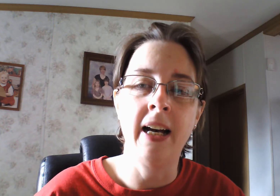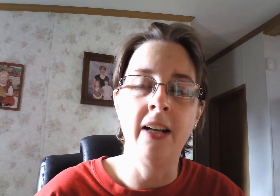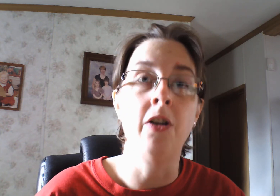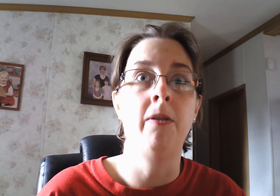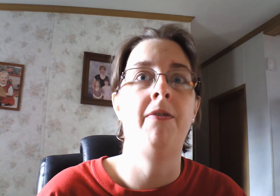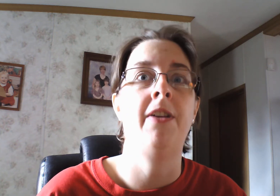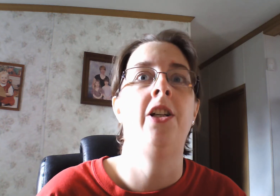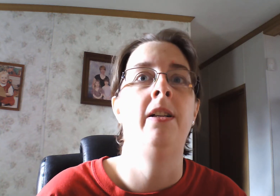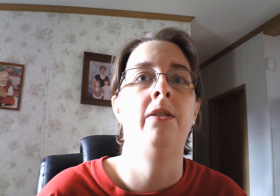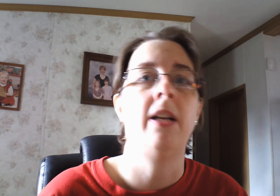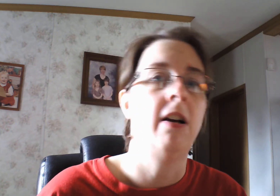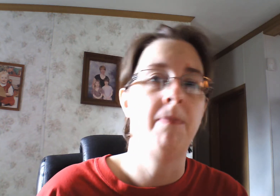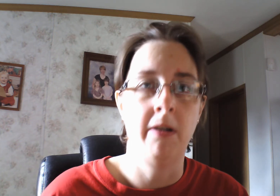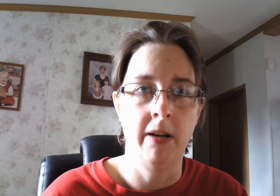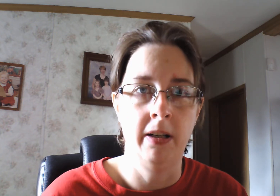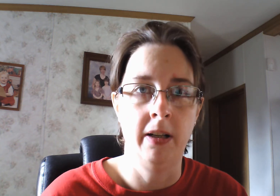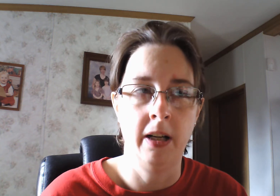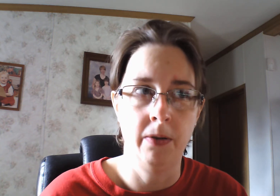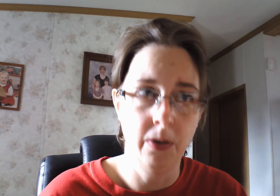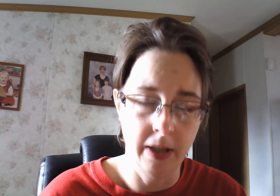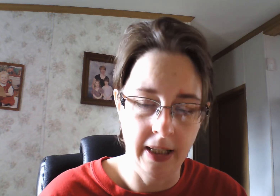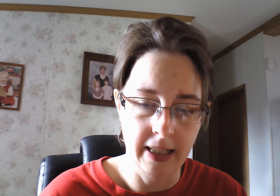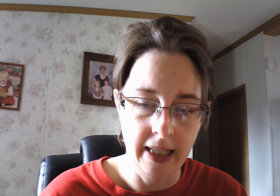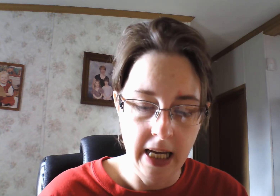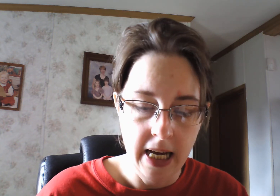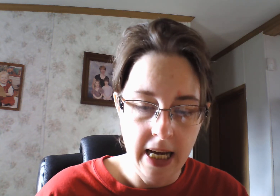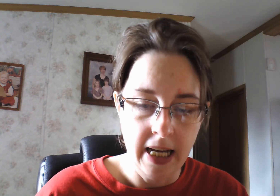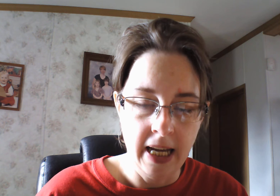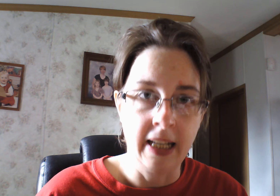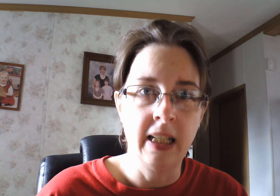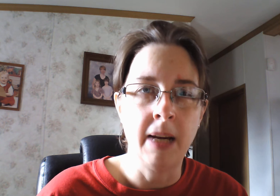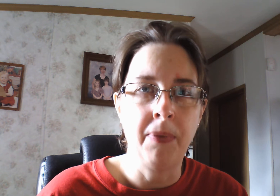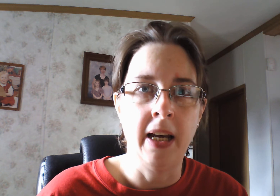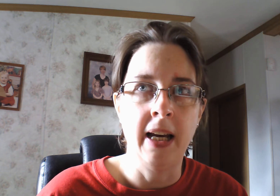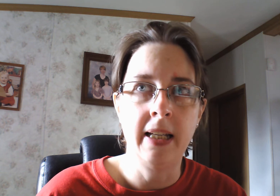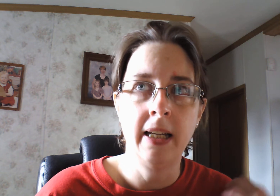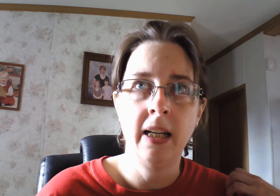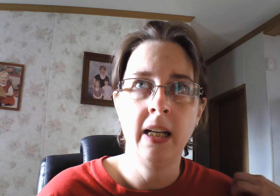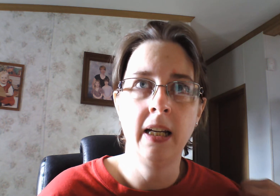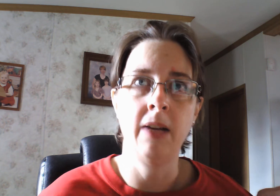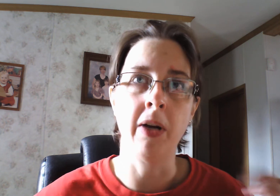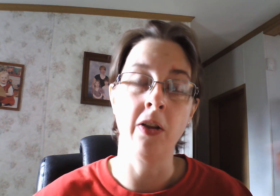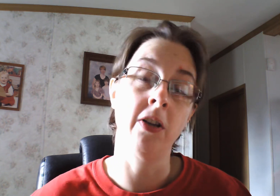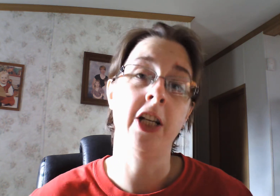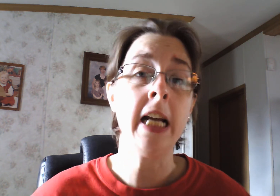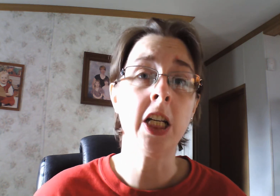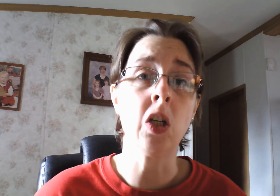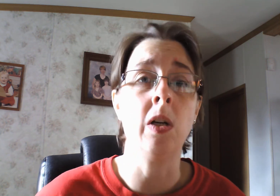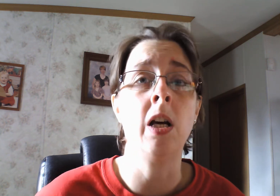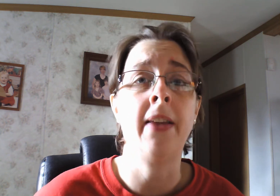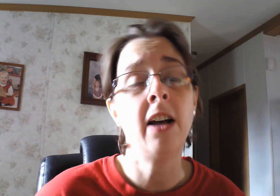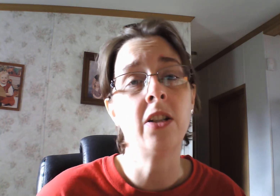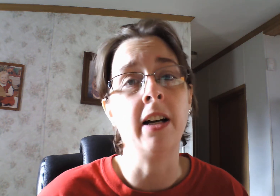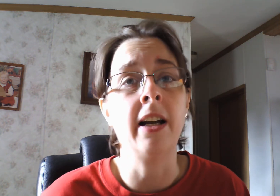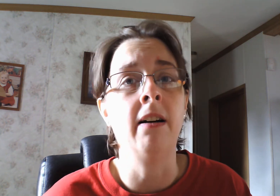no motivation to get off my rear end and go do this, except that with all the changes going on in the house right now,